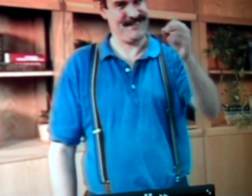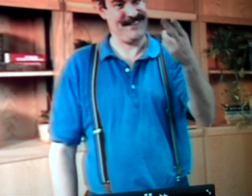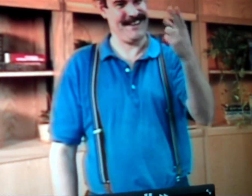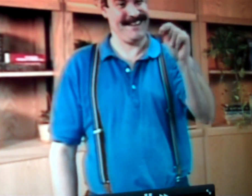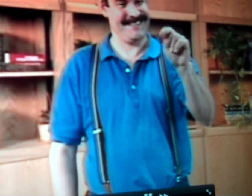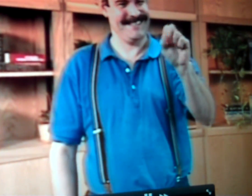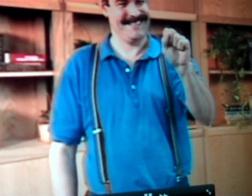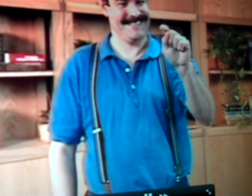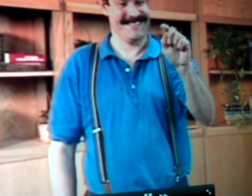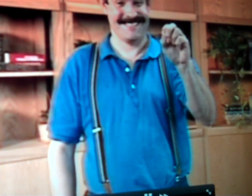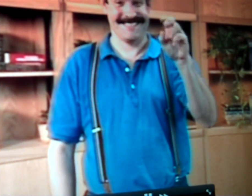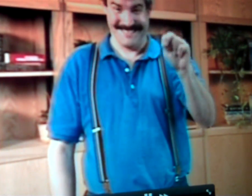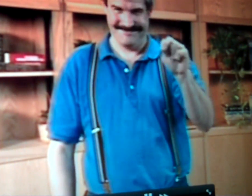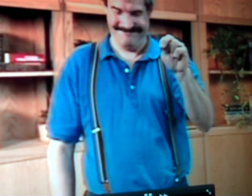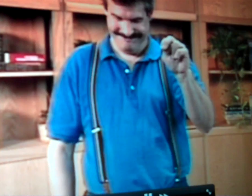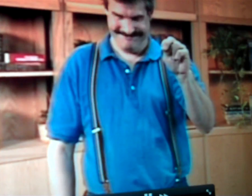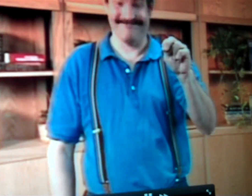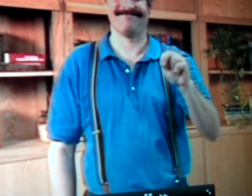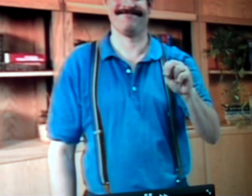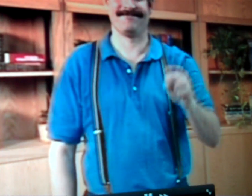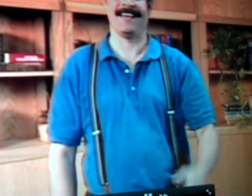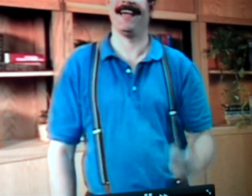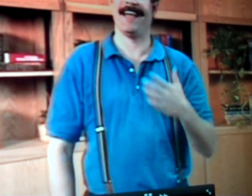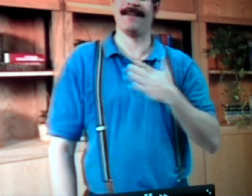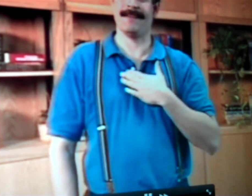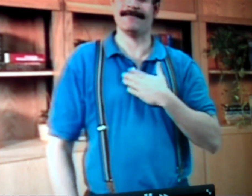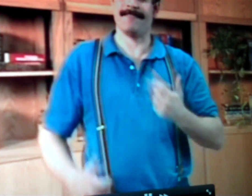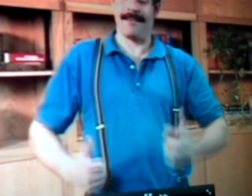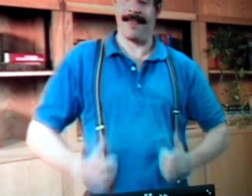Hello, my name is Johnston.